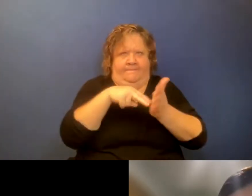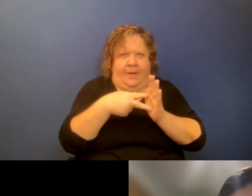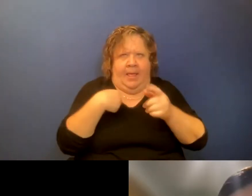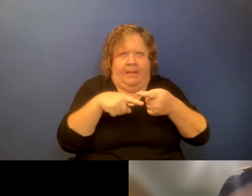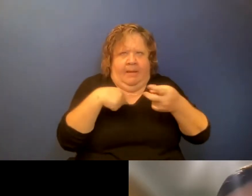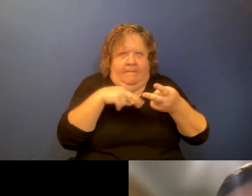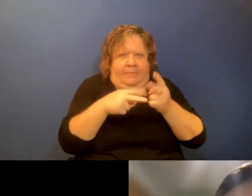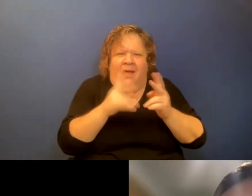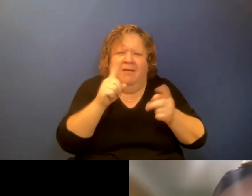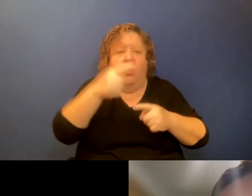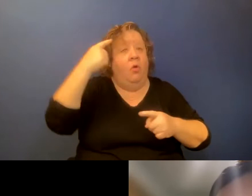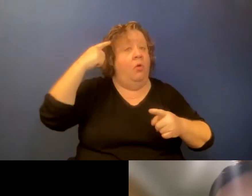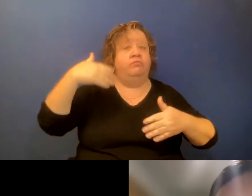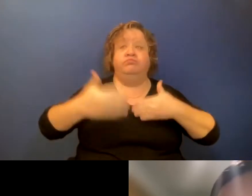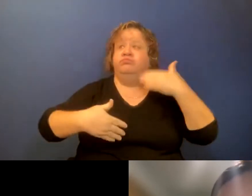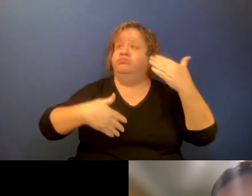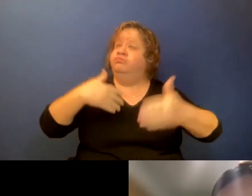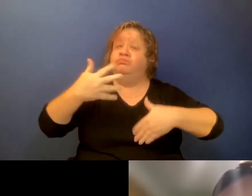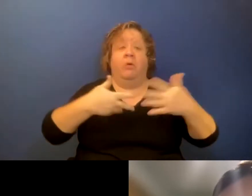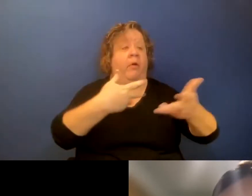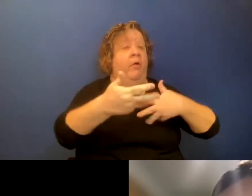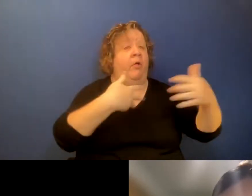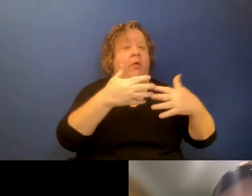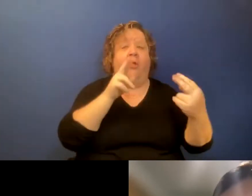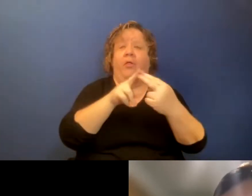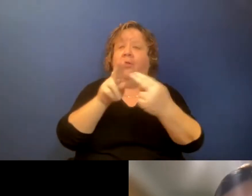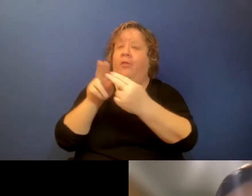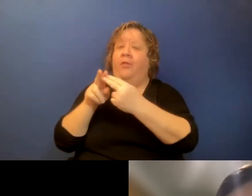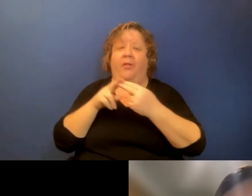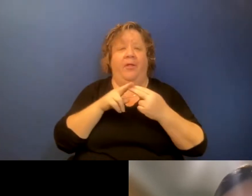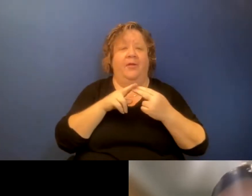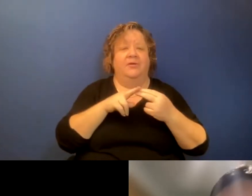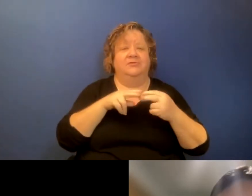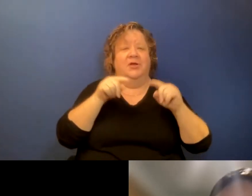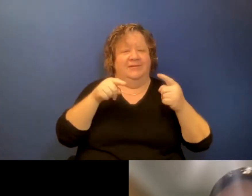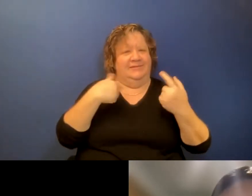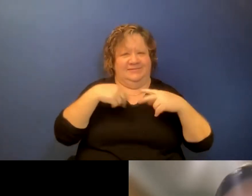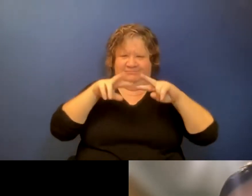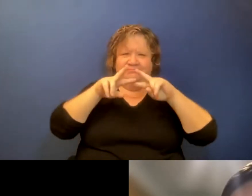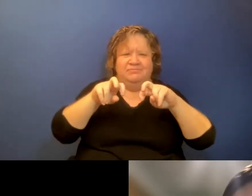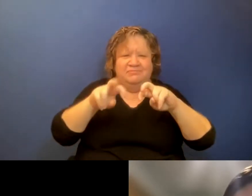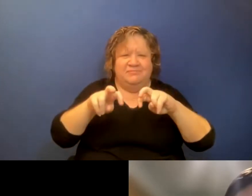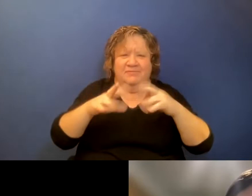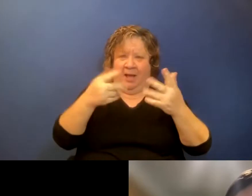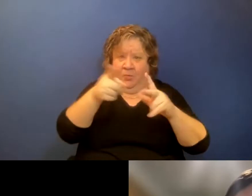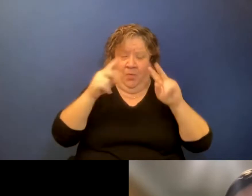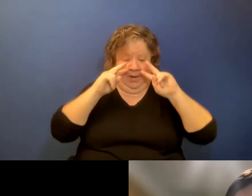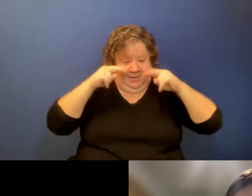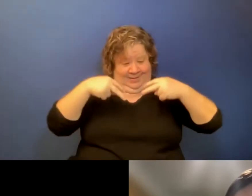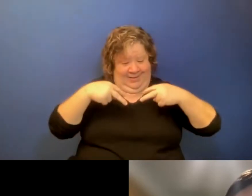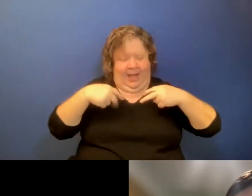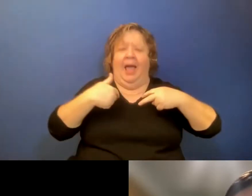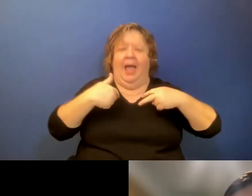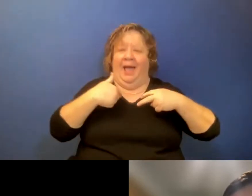reasons, and it's hard sometimes to articulate why it is that we do things, in an authentic way, which is